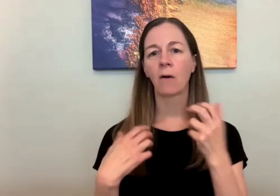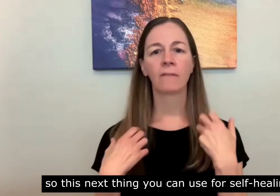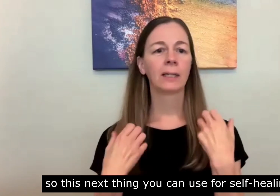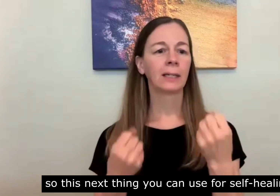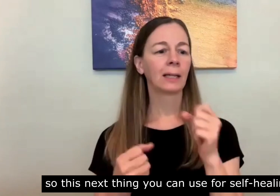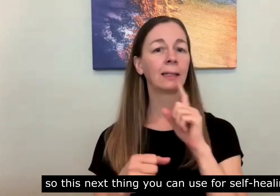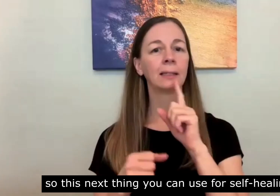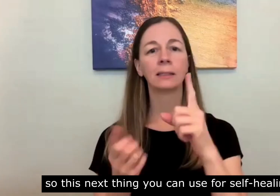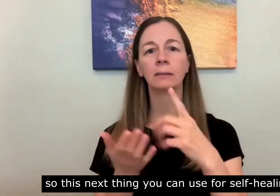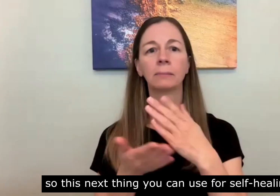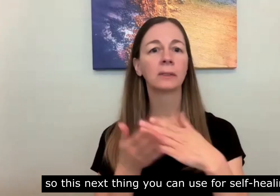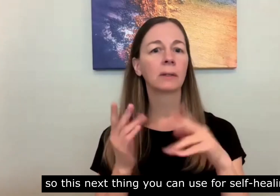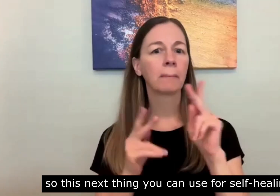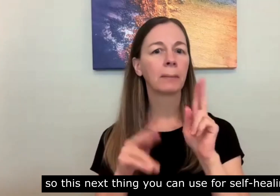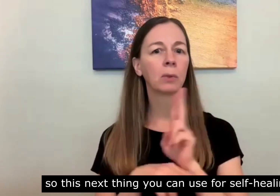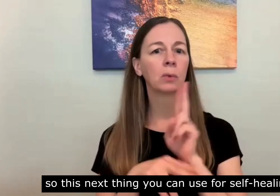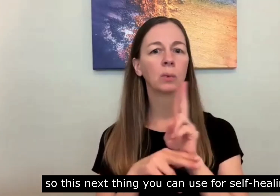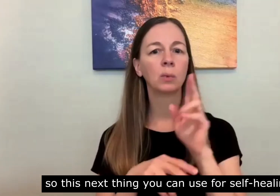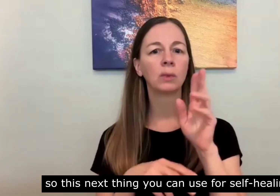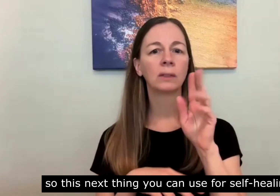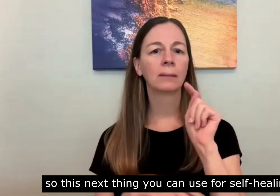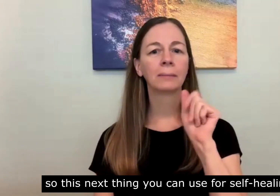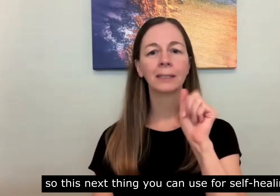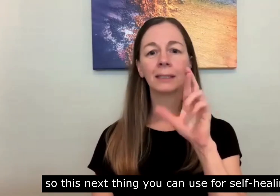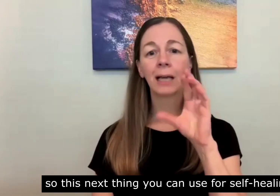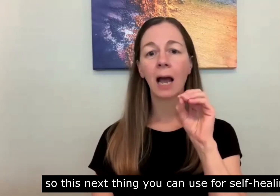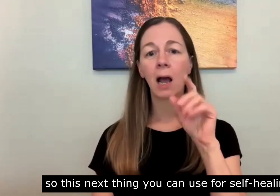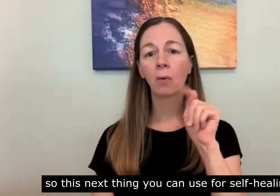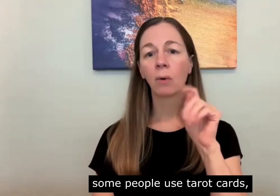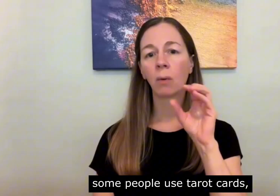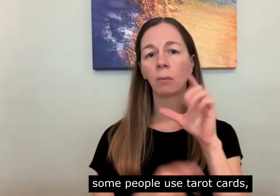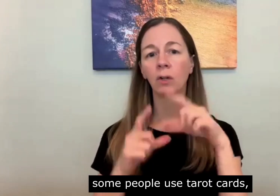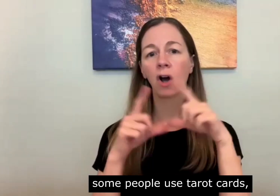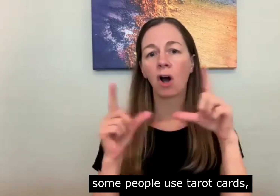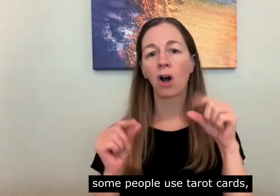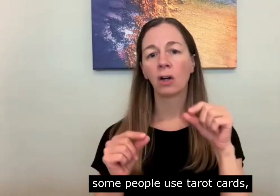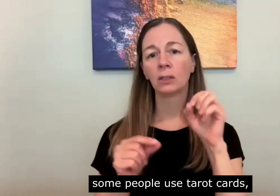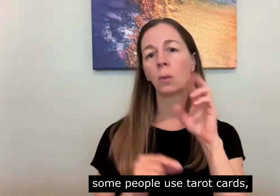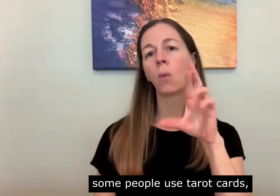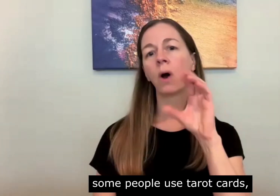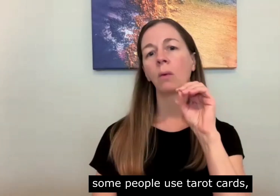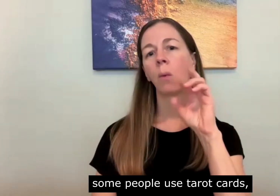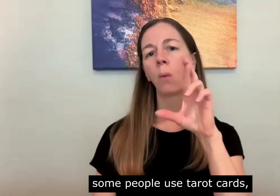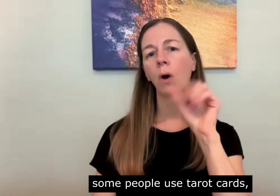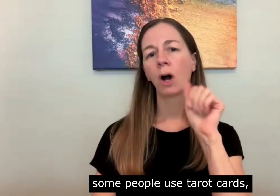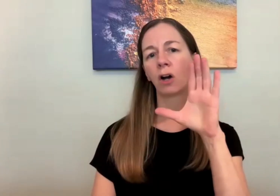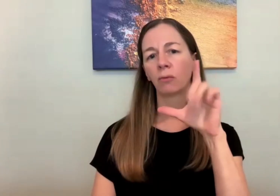So, this next thing you can use for self healing. Some people use tarot cards